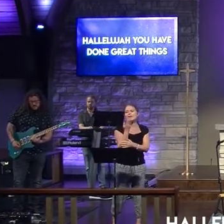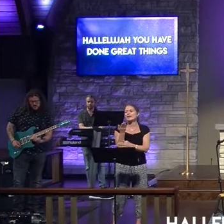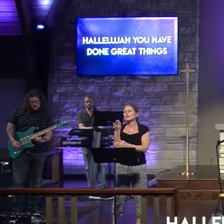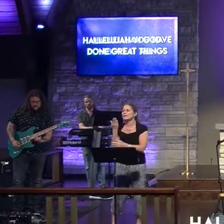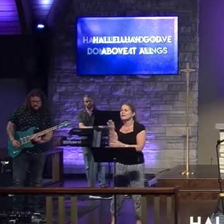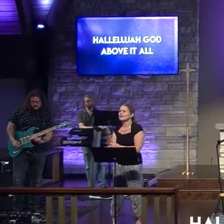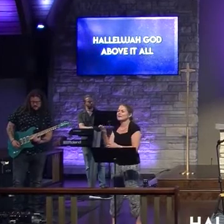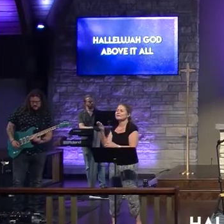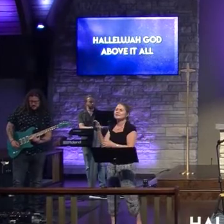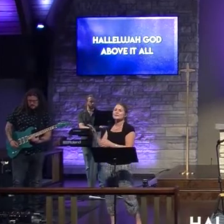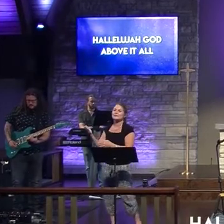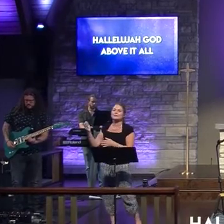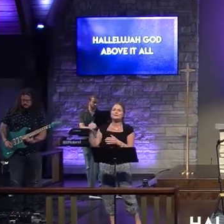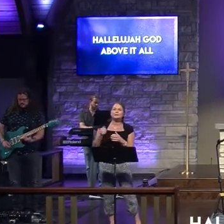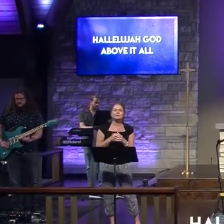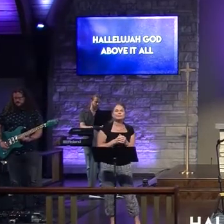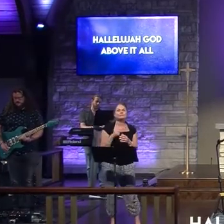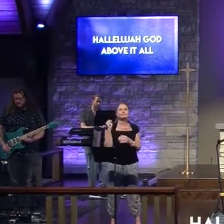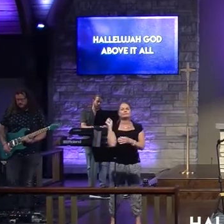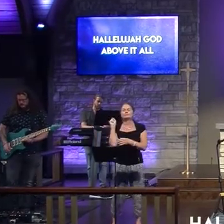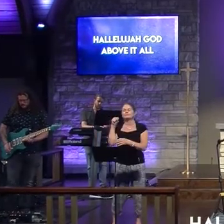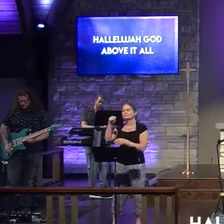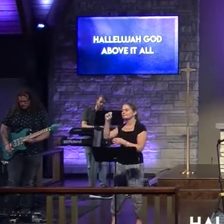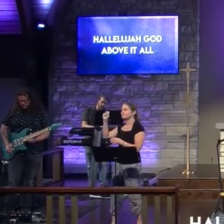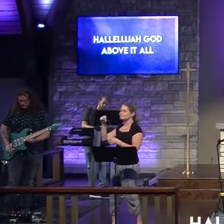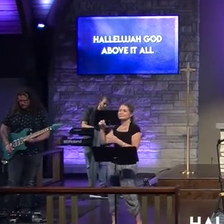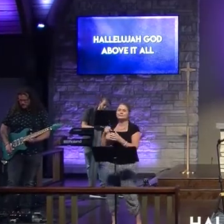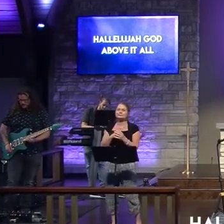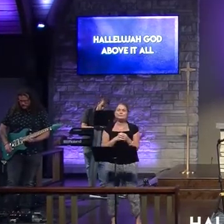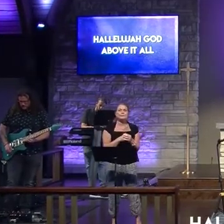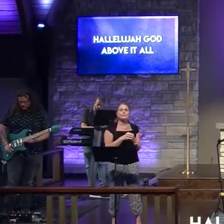great things. Yes, Lord.